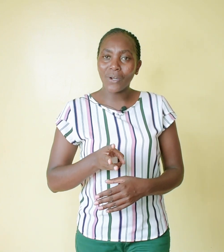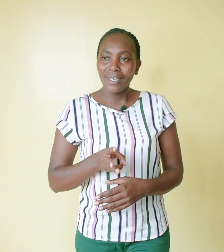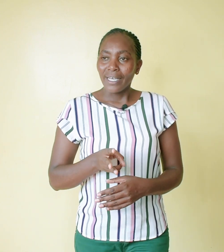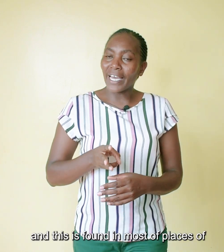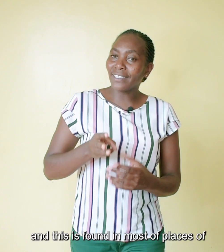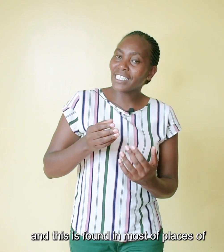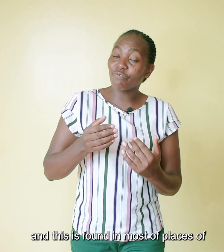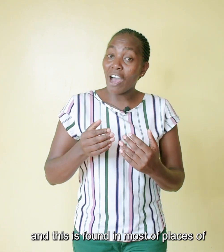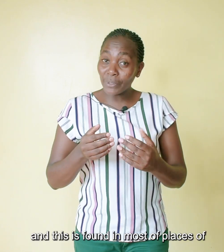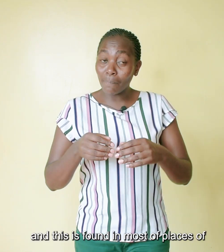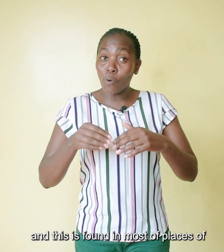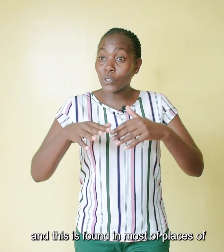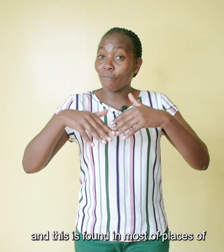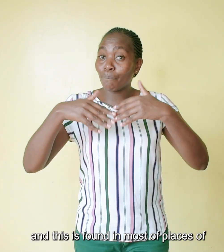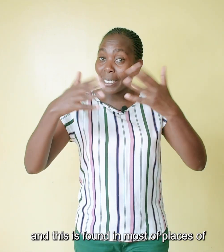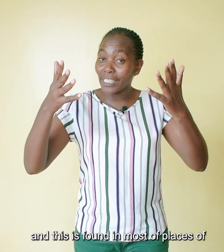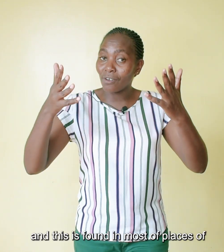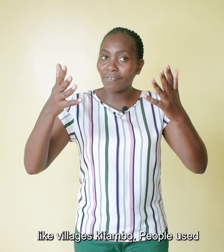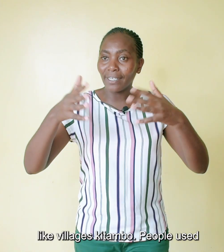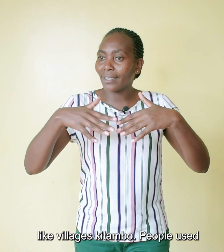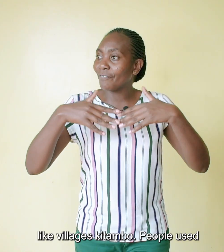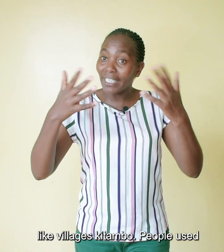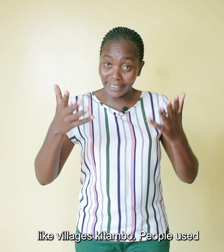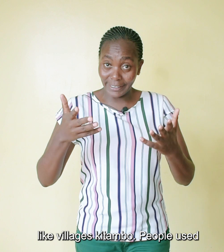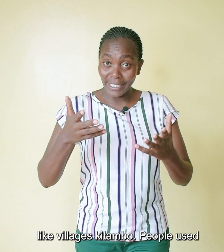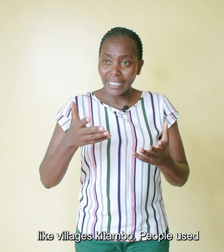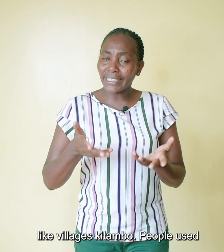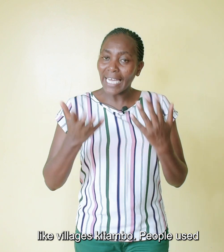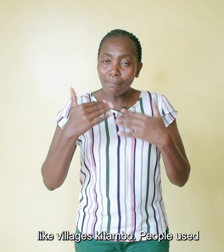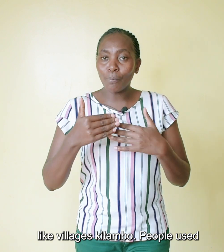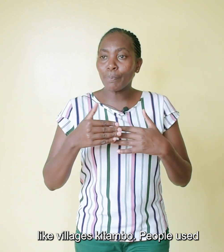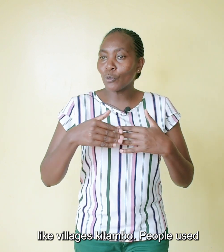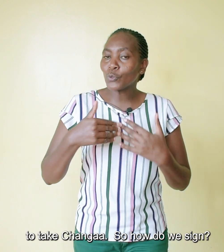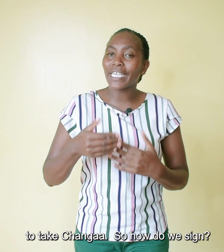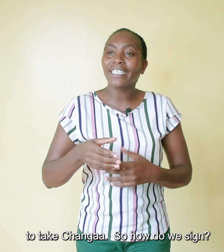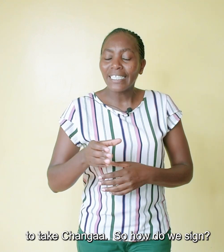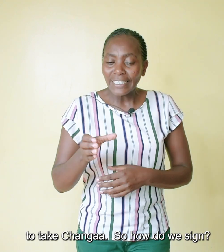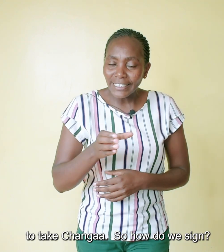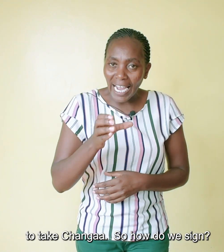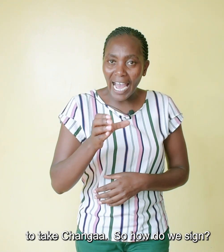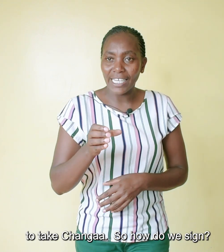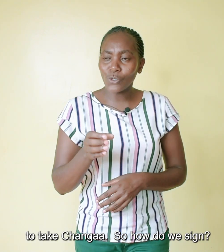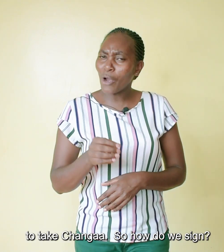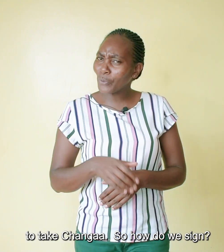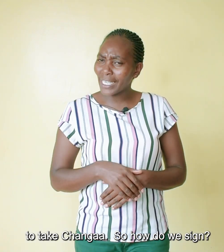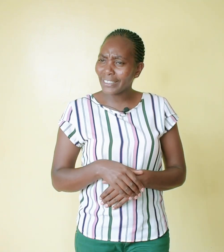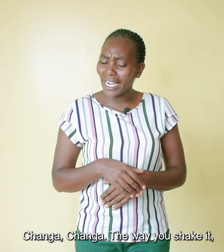call, and this is found in most of places of like villages. Kitambo, people used to take changa. So how do we sign